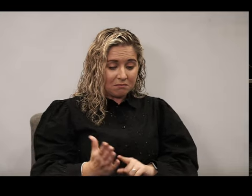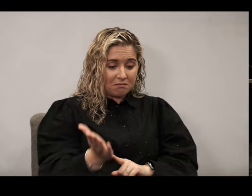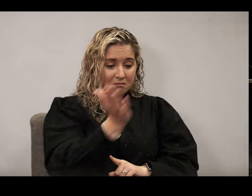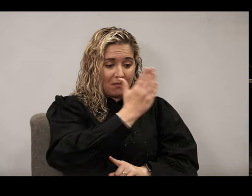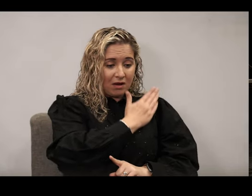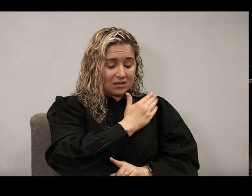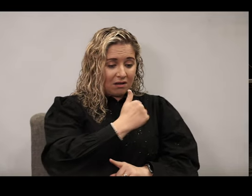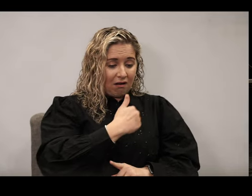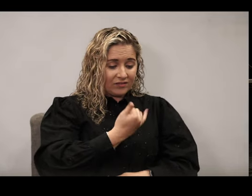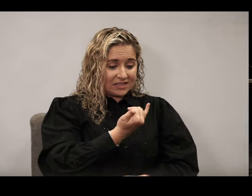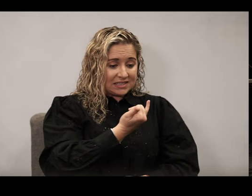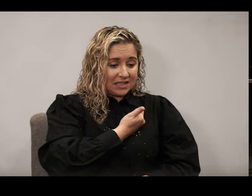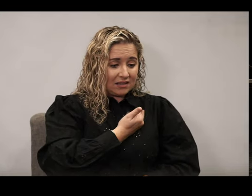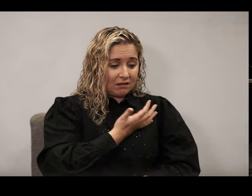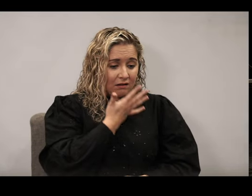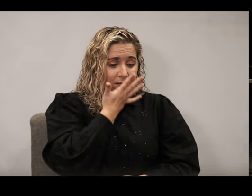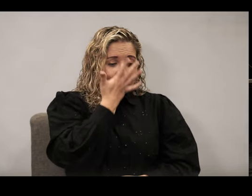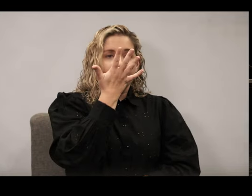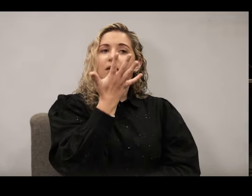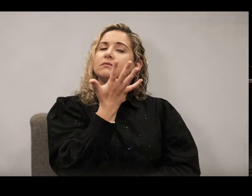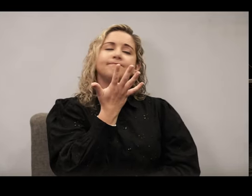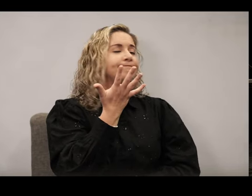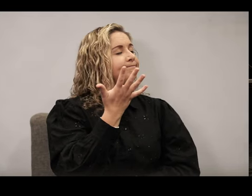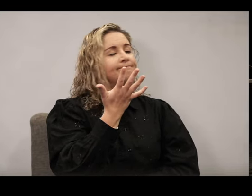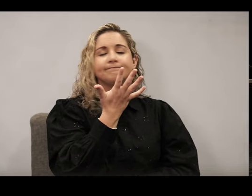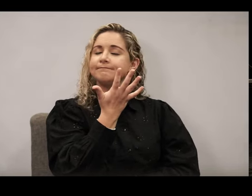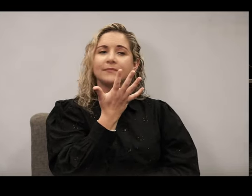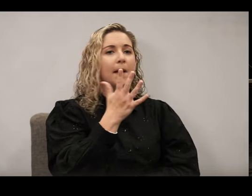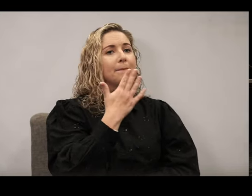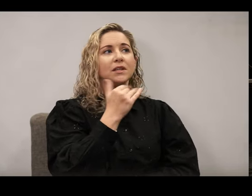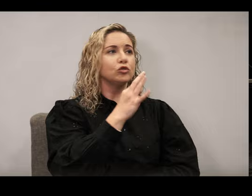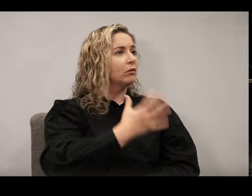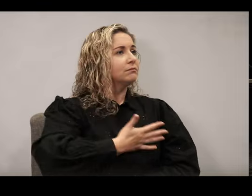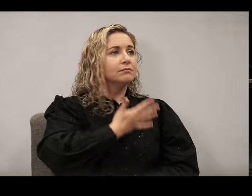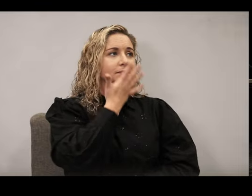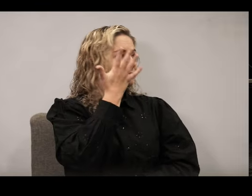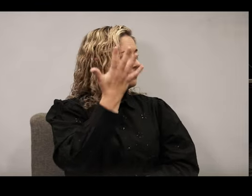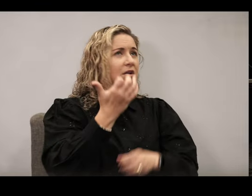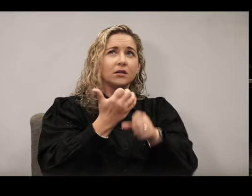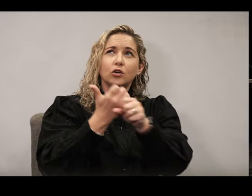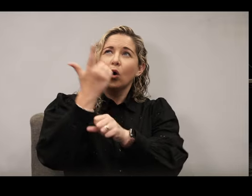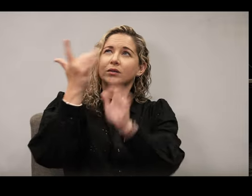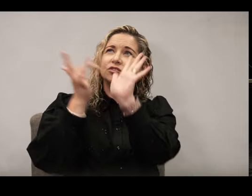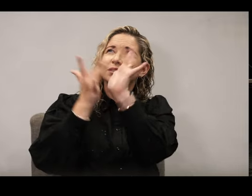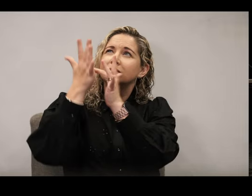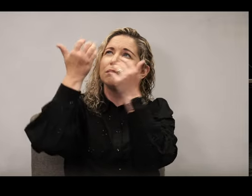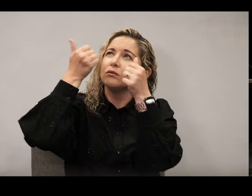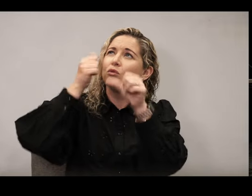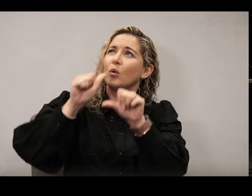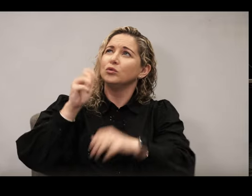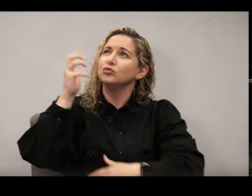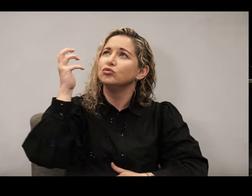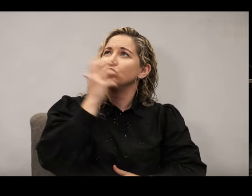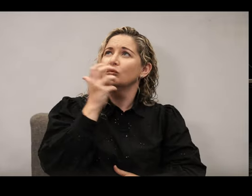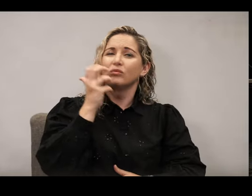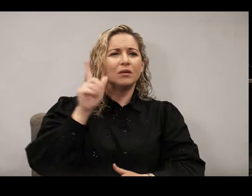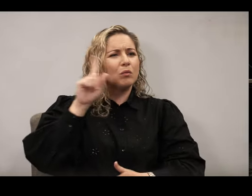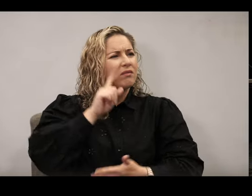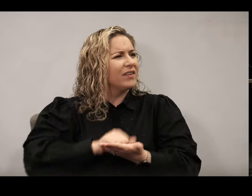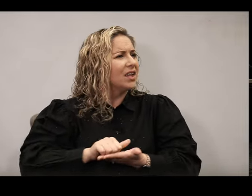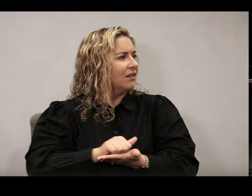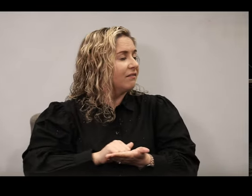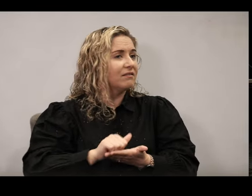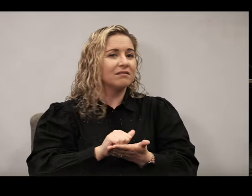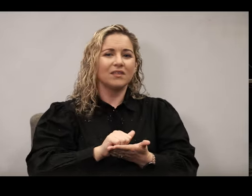We come to Jesus to be cleansed and our guilt to be removed once and for all. Euthanasia. What happens